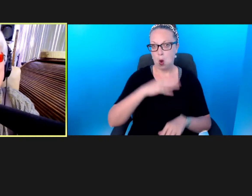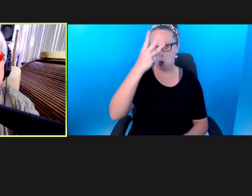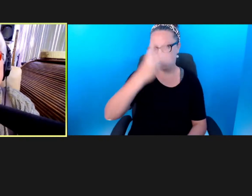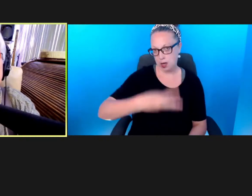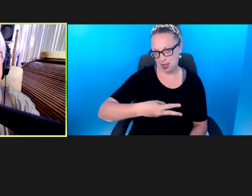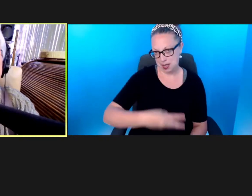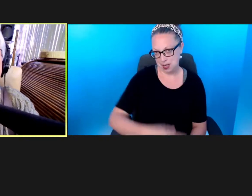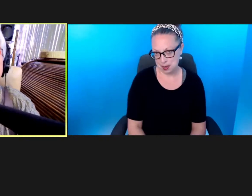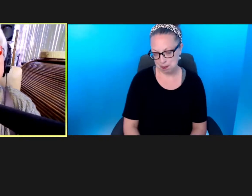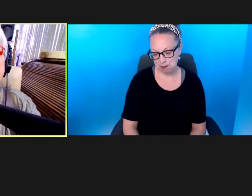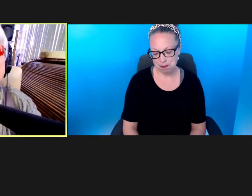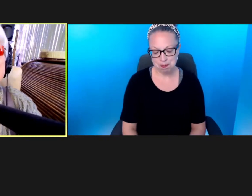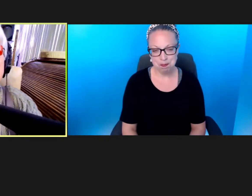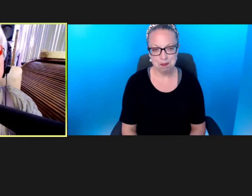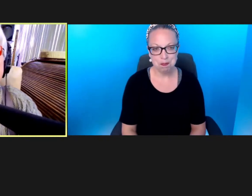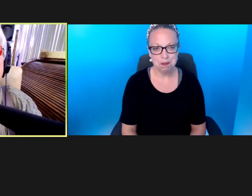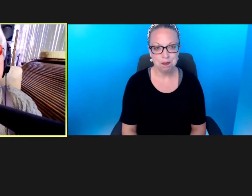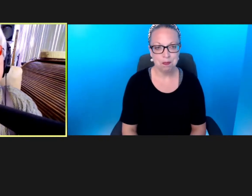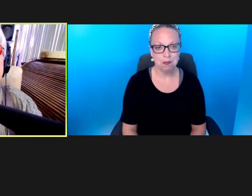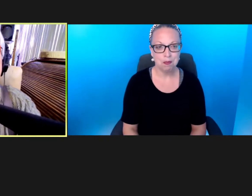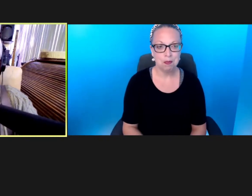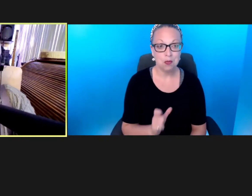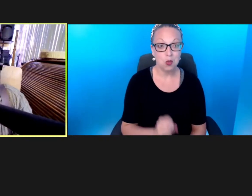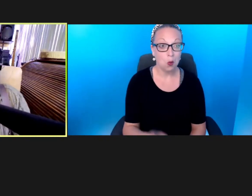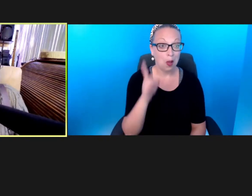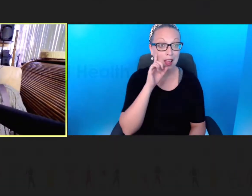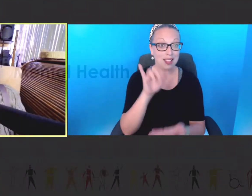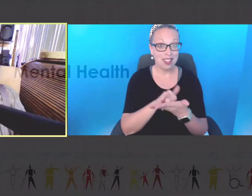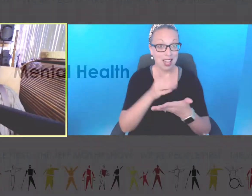So I think that wraps it.